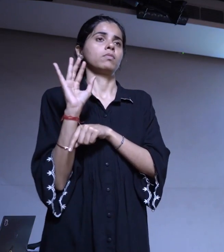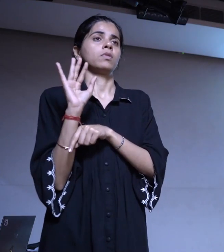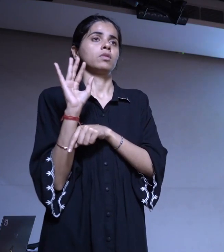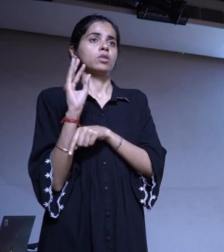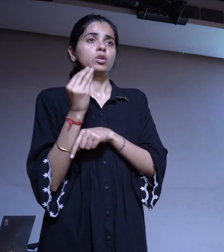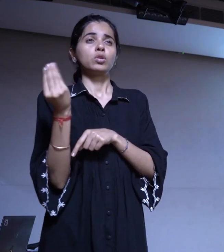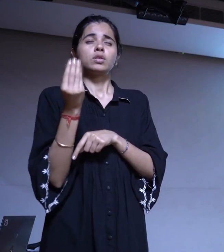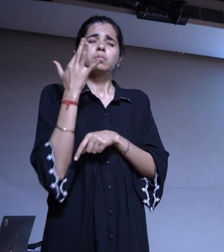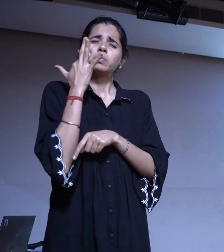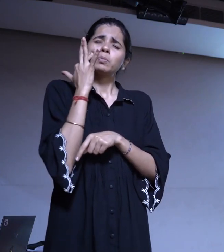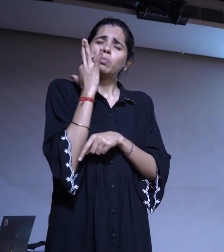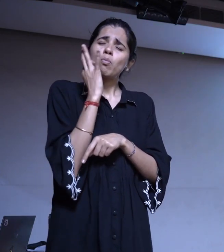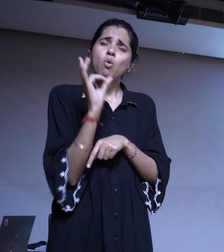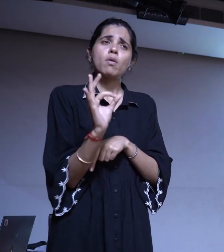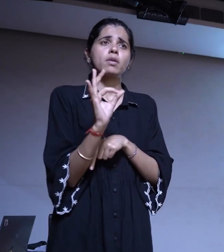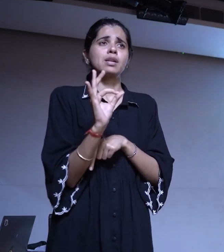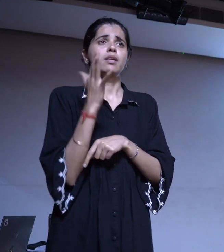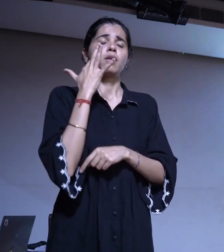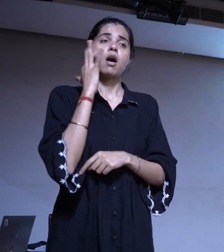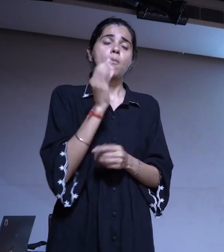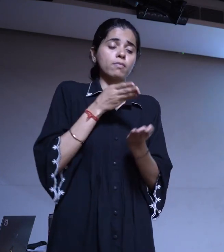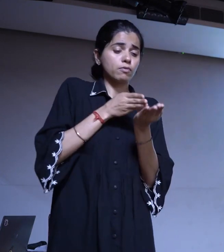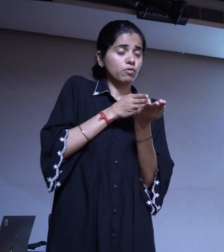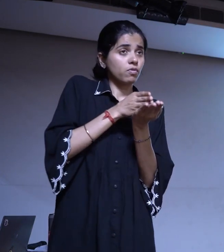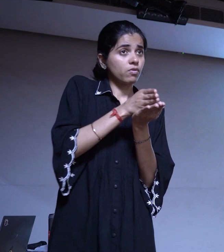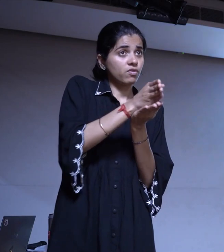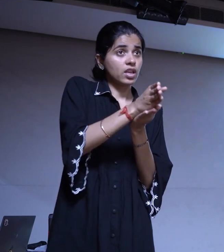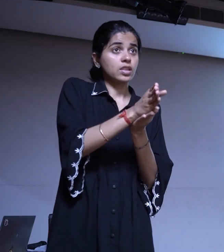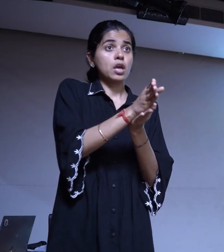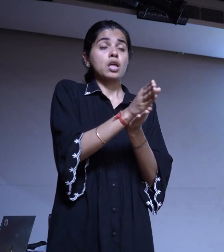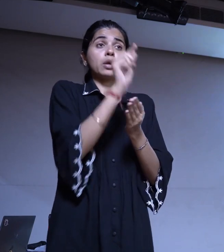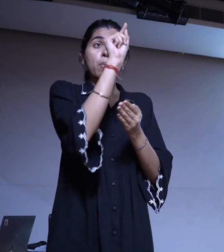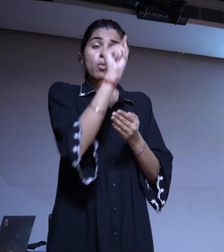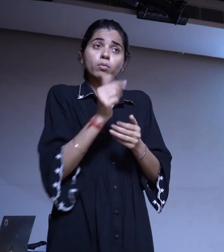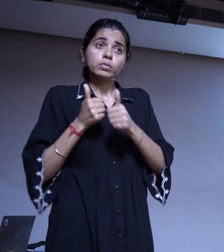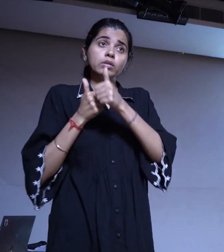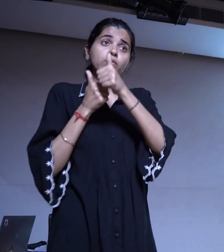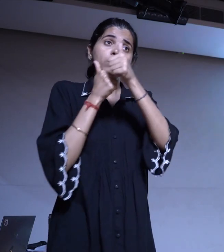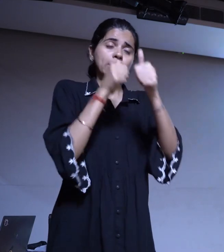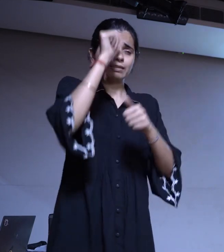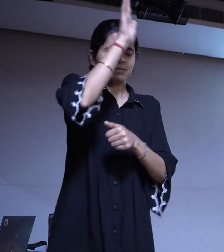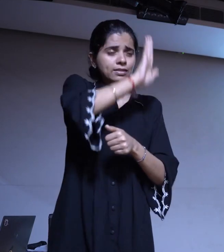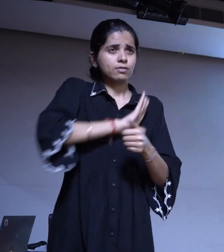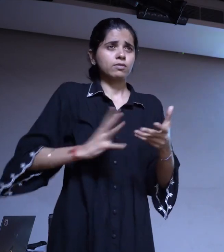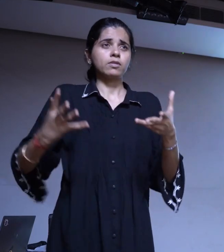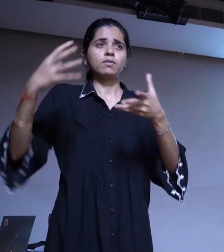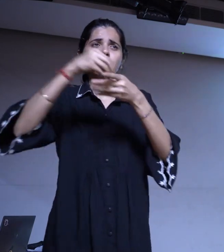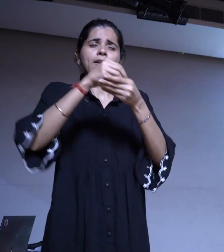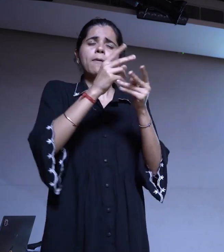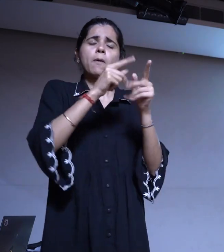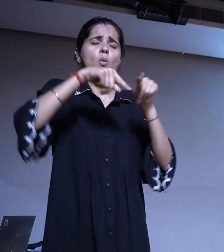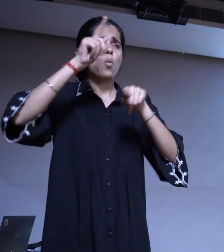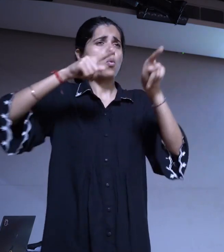a crucial point because the way in which instruction is imparted uh in India has a lot of